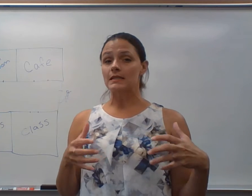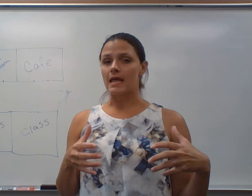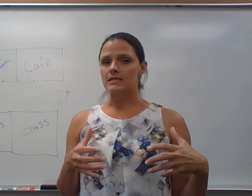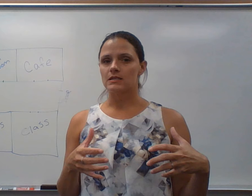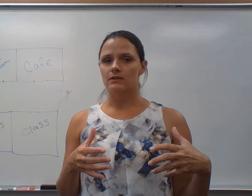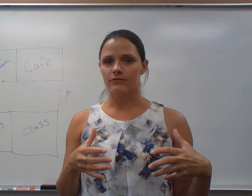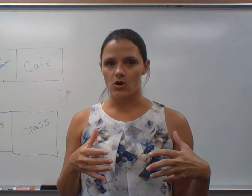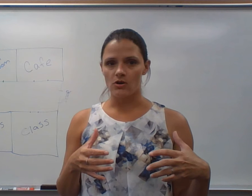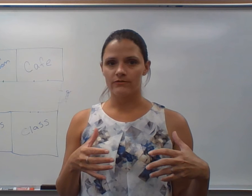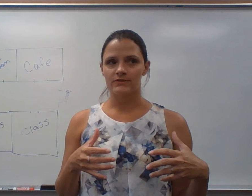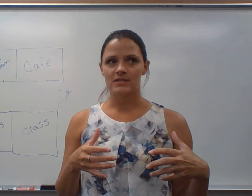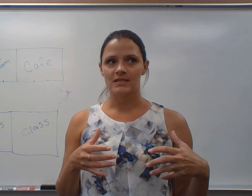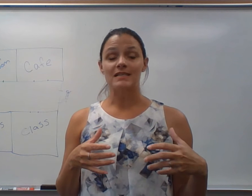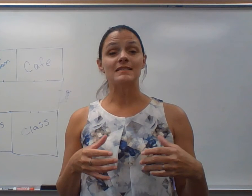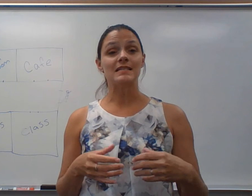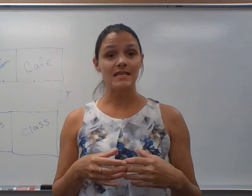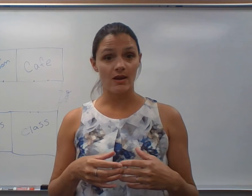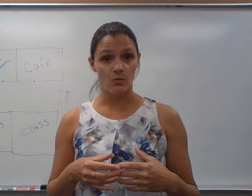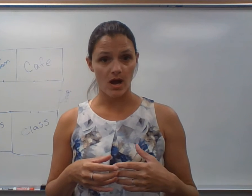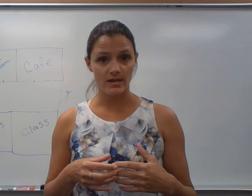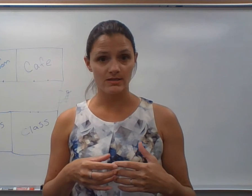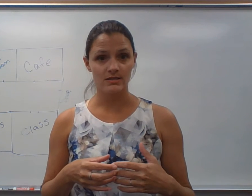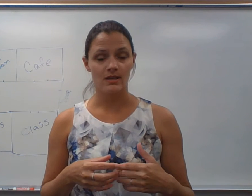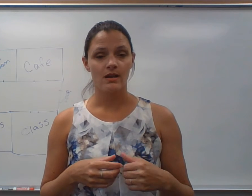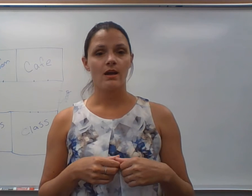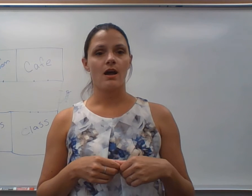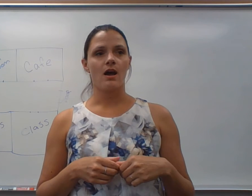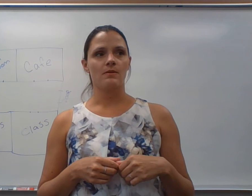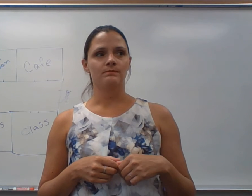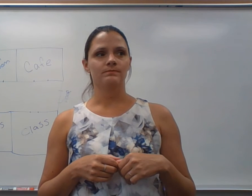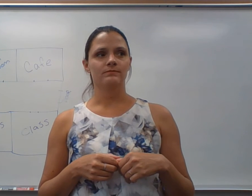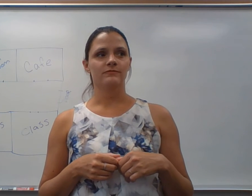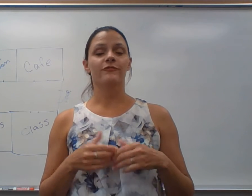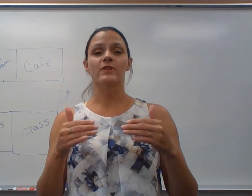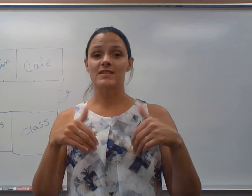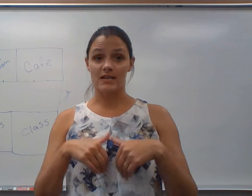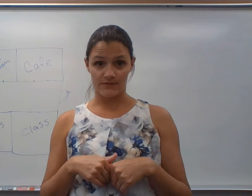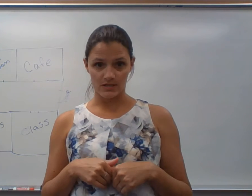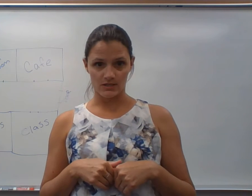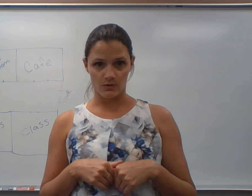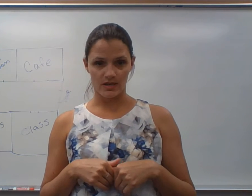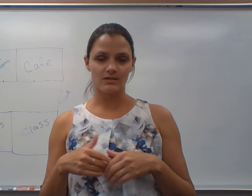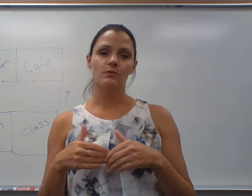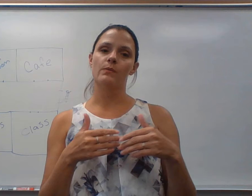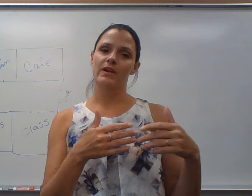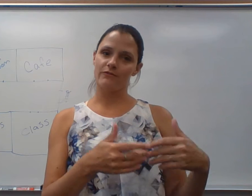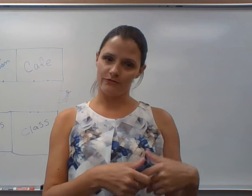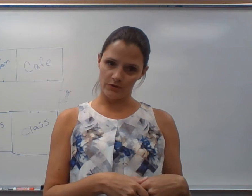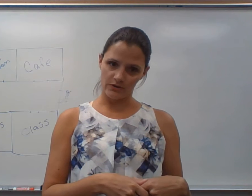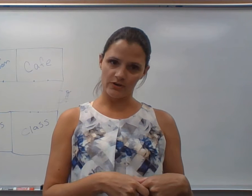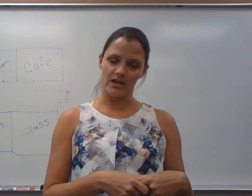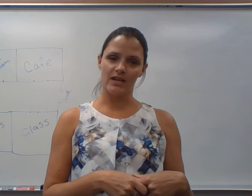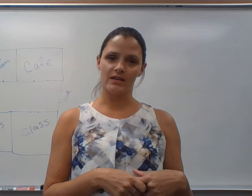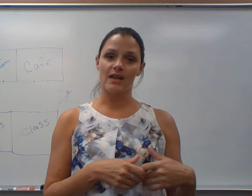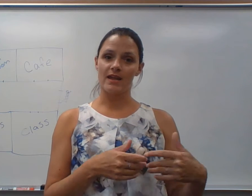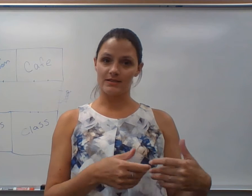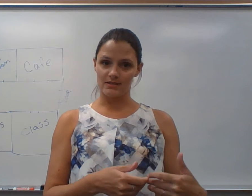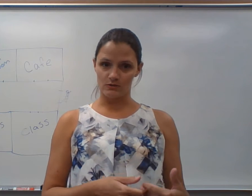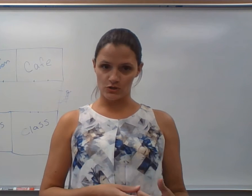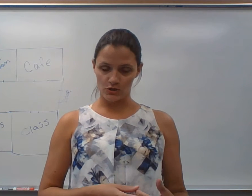less involved detail-wise for the sake of this unit. When we get further in ASL